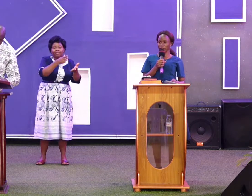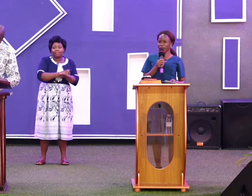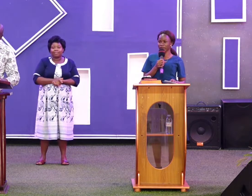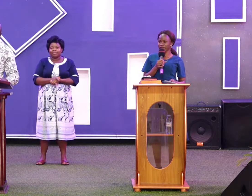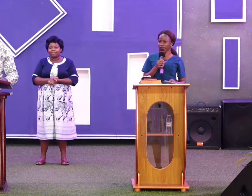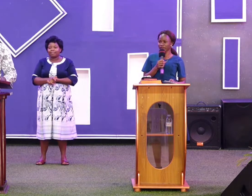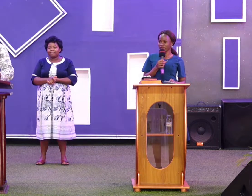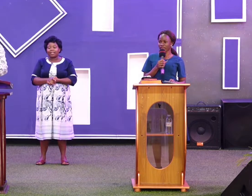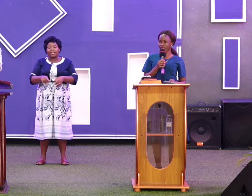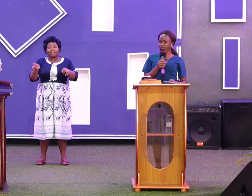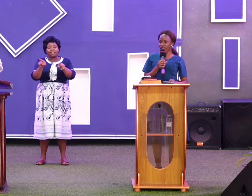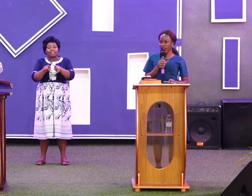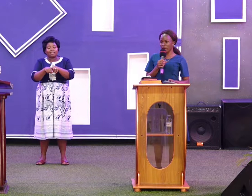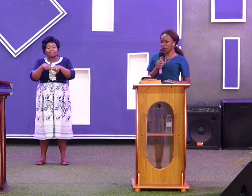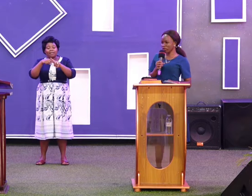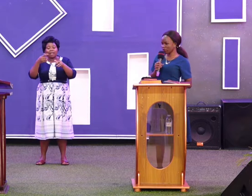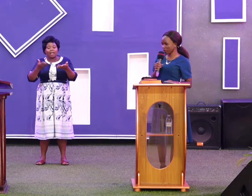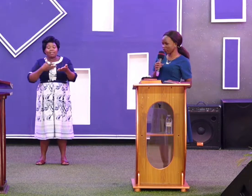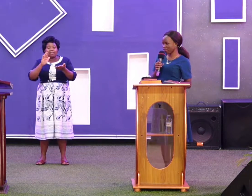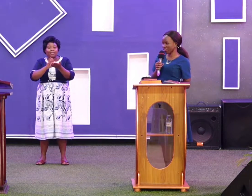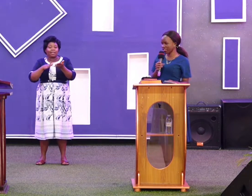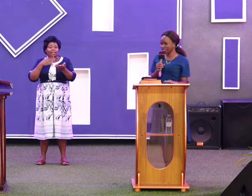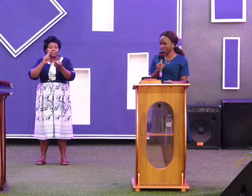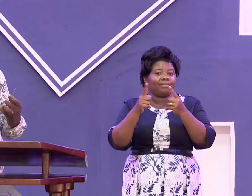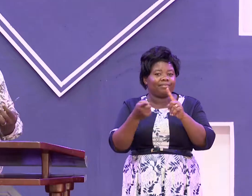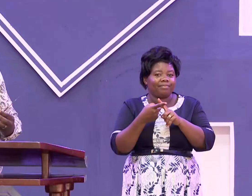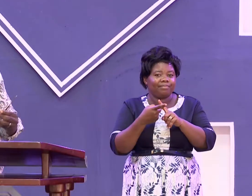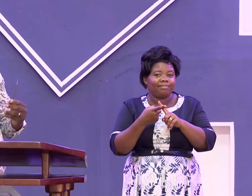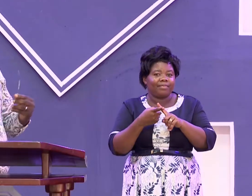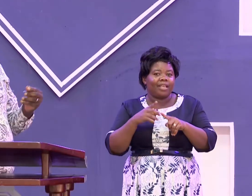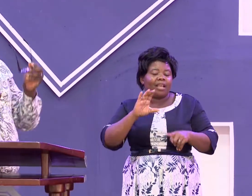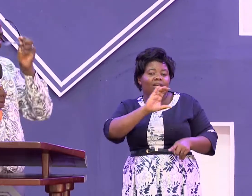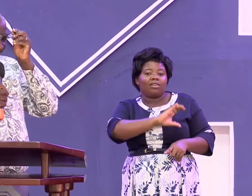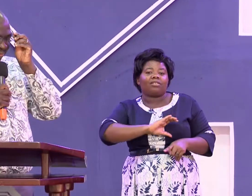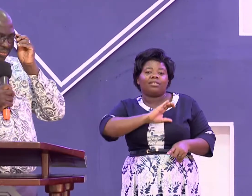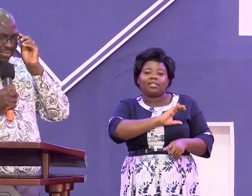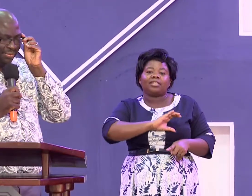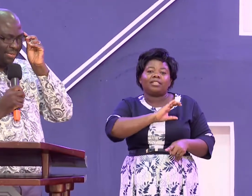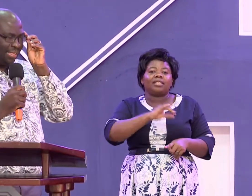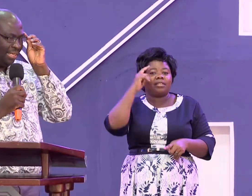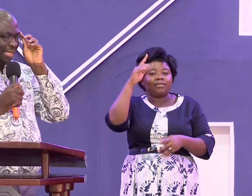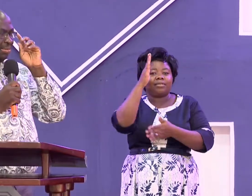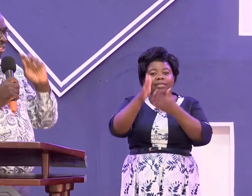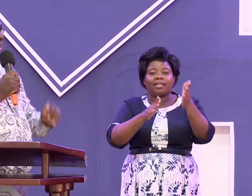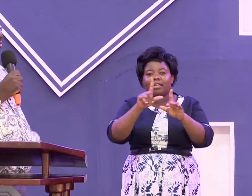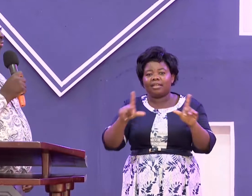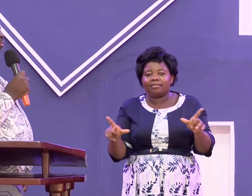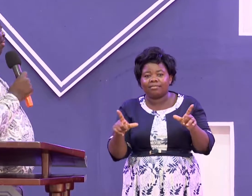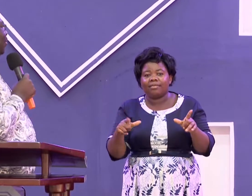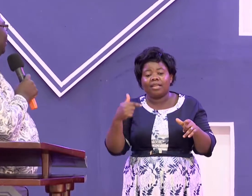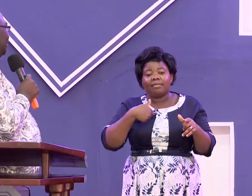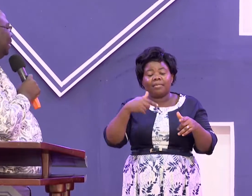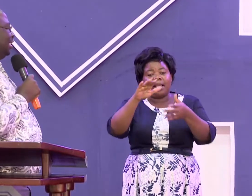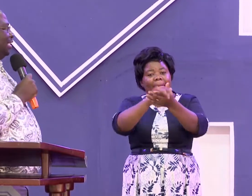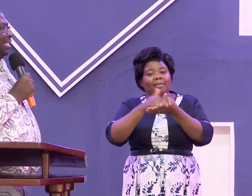given you. Atendi ne mukwano gwange. And I'm also with my friend. Christine Mudola. Mrs. Mudola Christine. Muchala